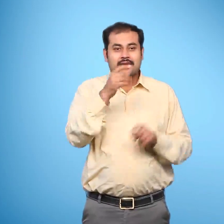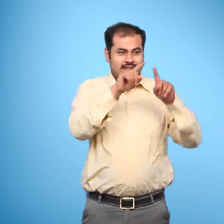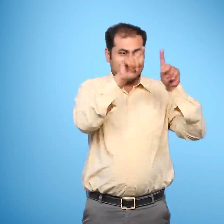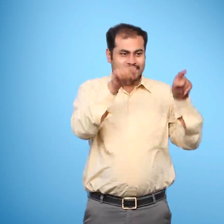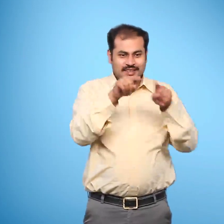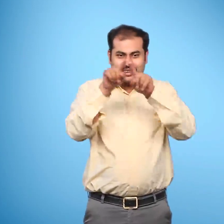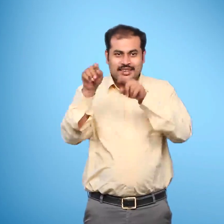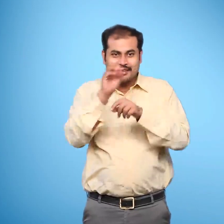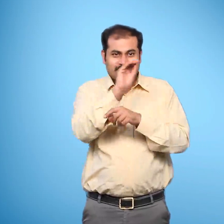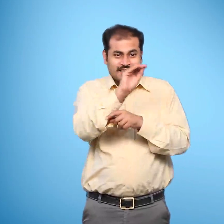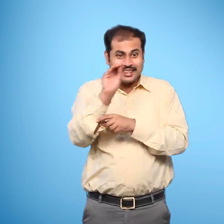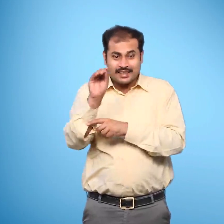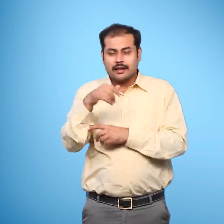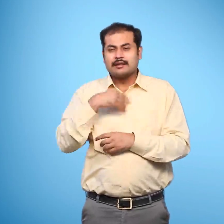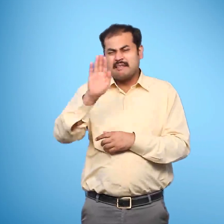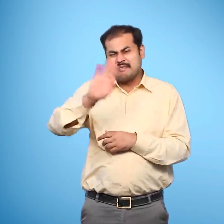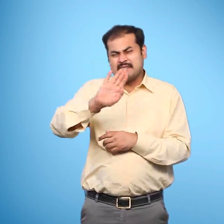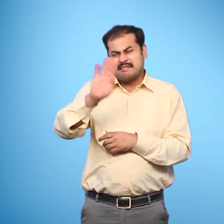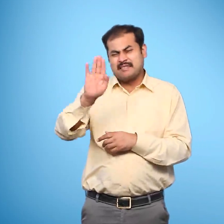He rubbed off some points in anger.